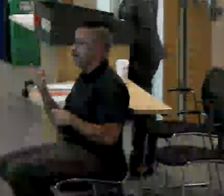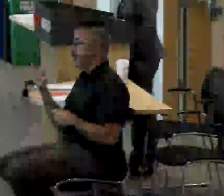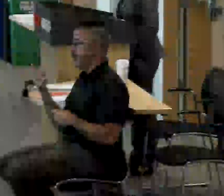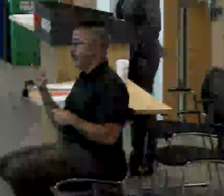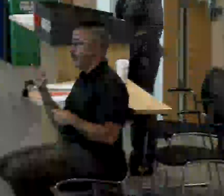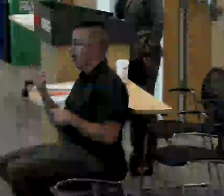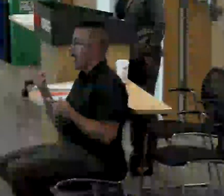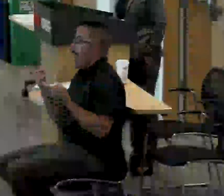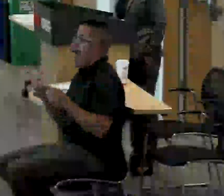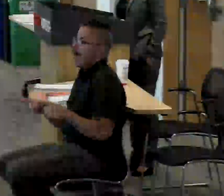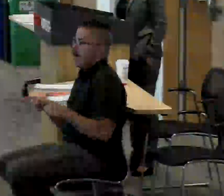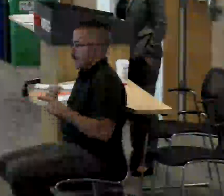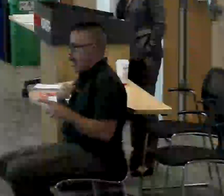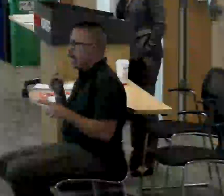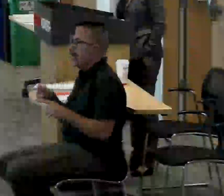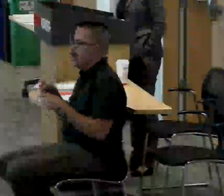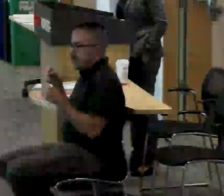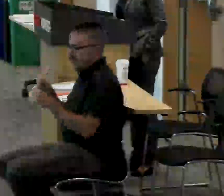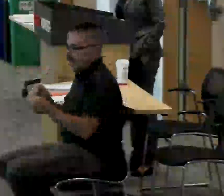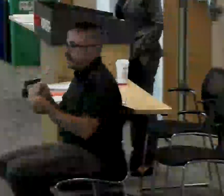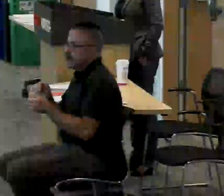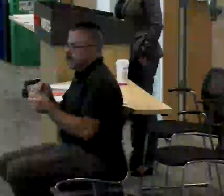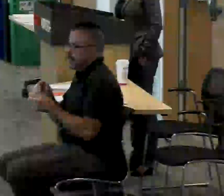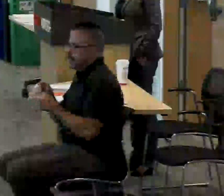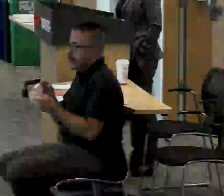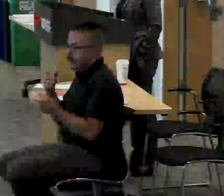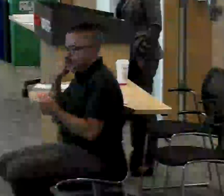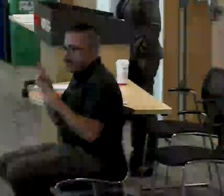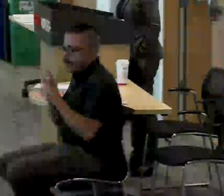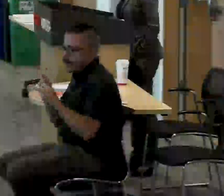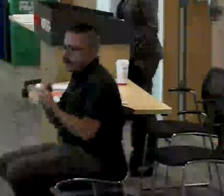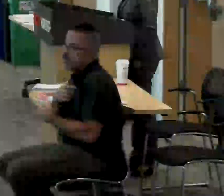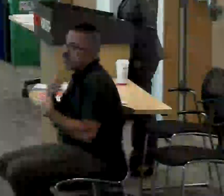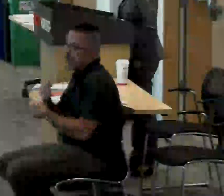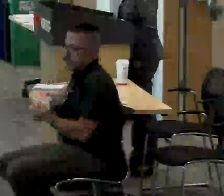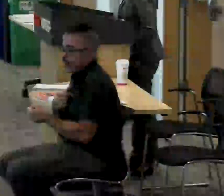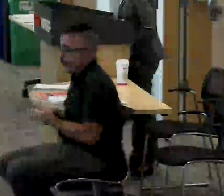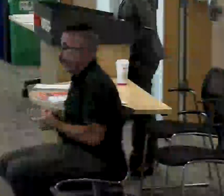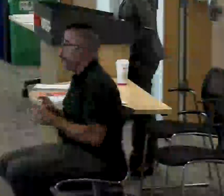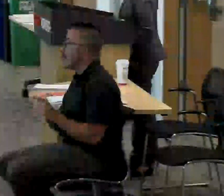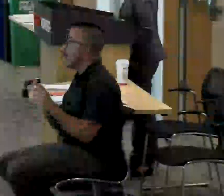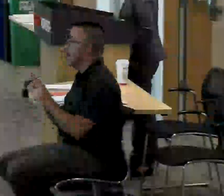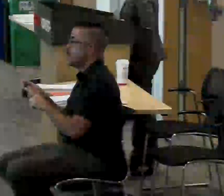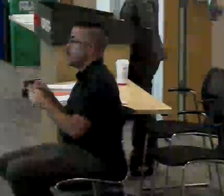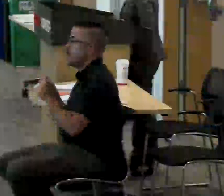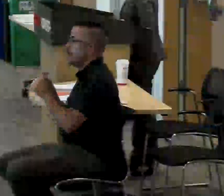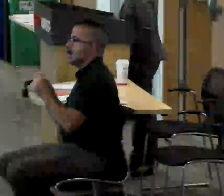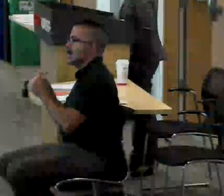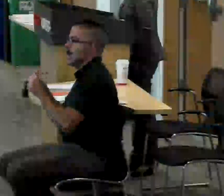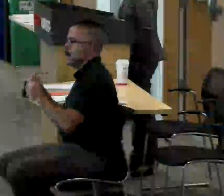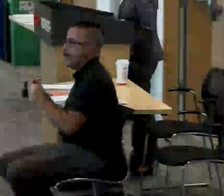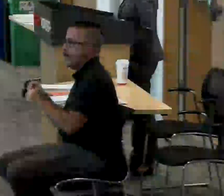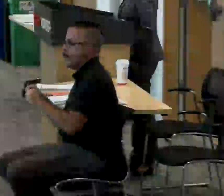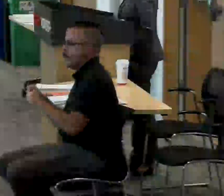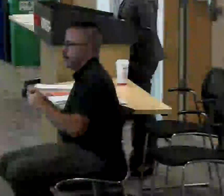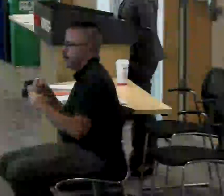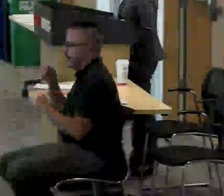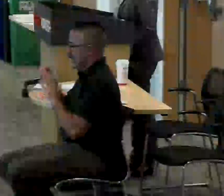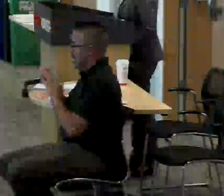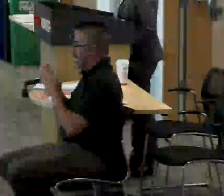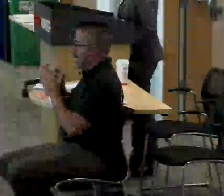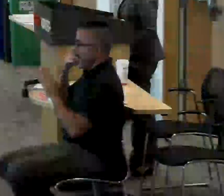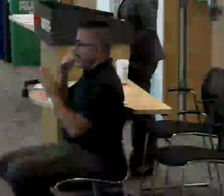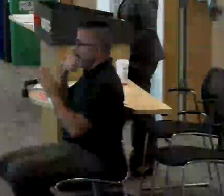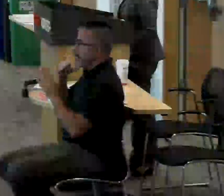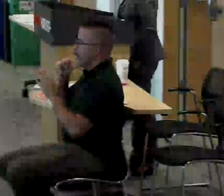spent. Also, sustainability. The state of California has not given this program or this agency an